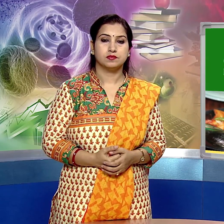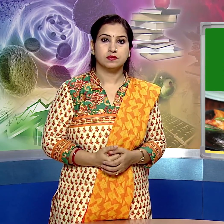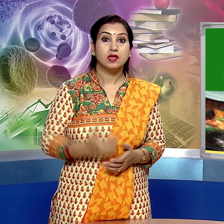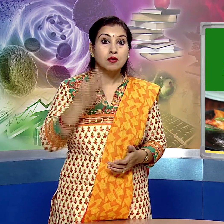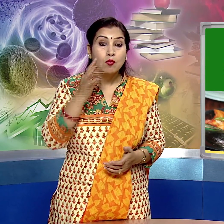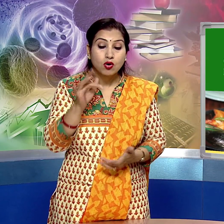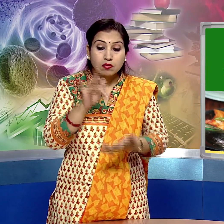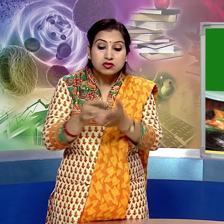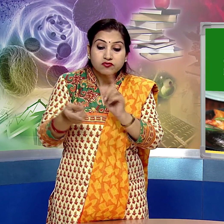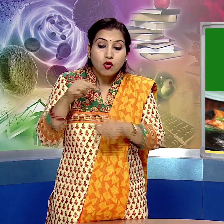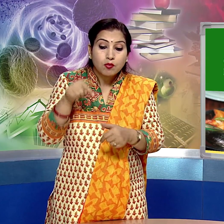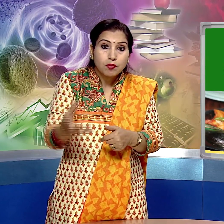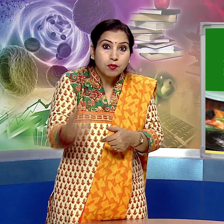the main source of iodine